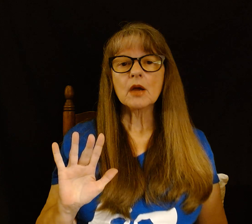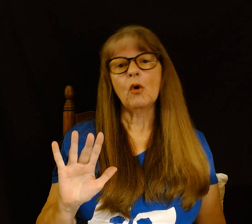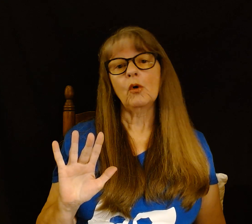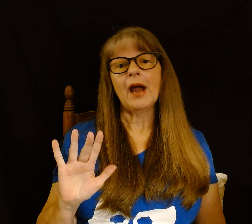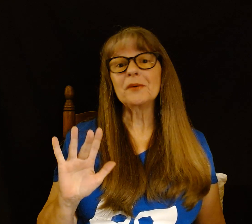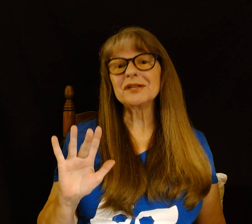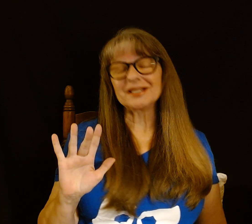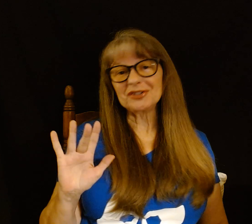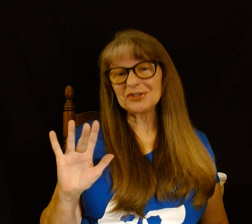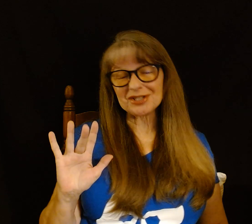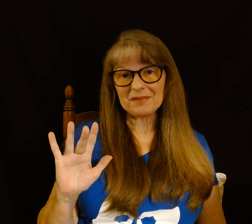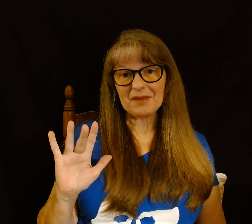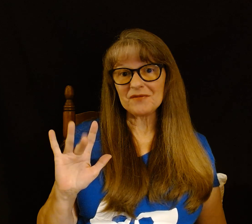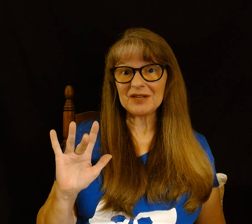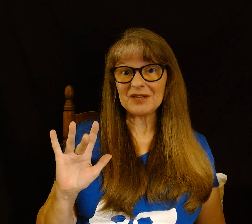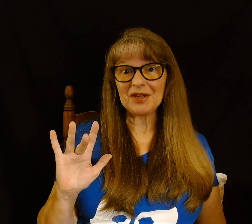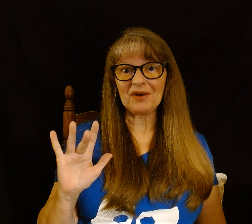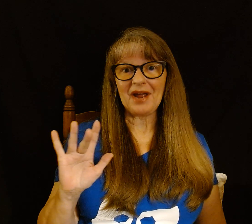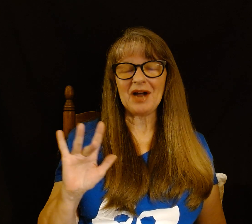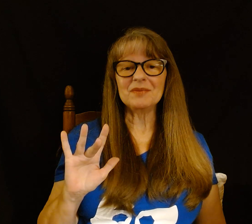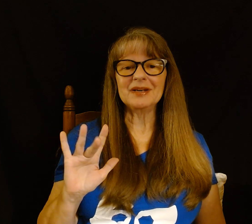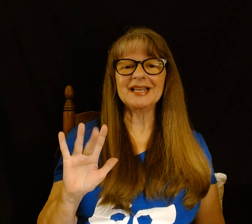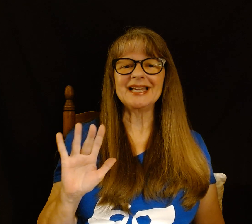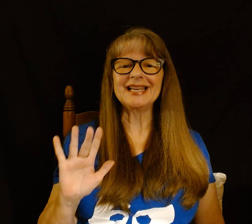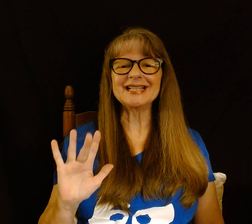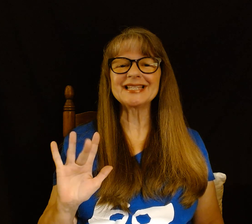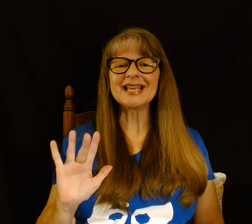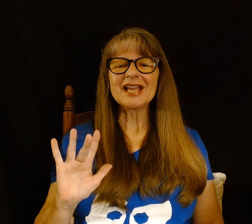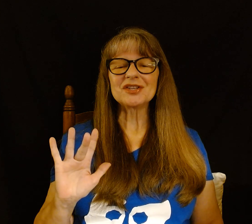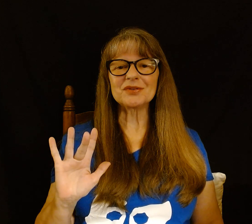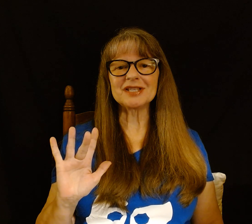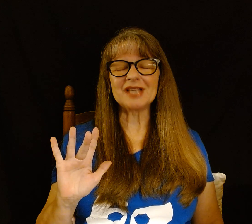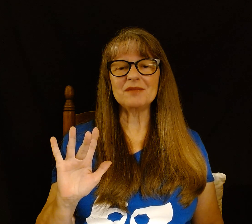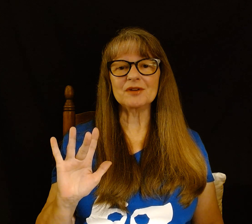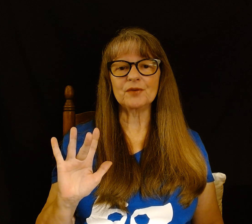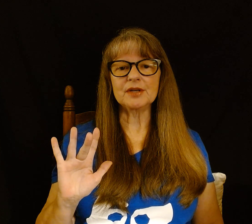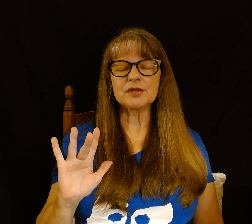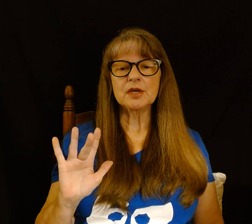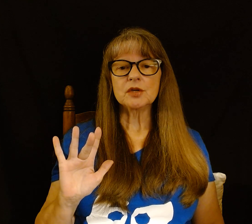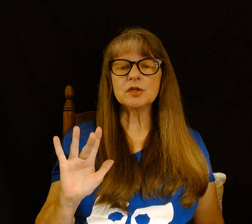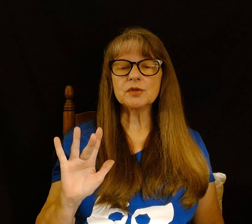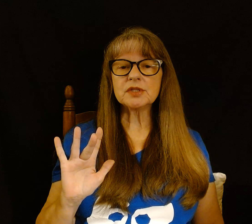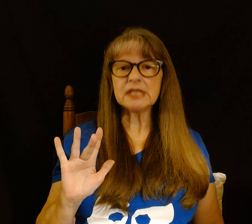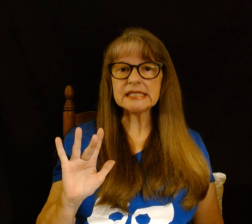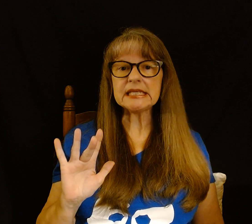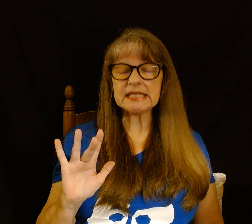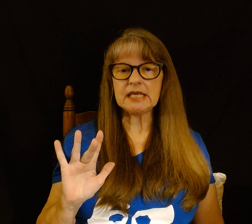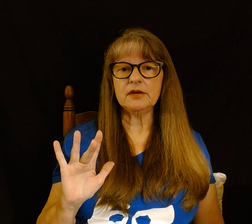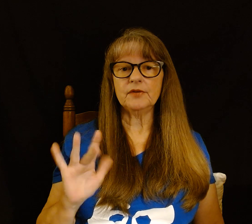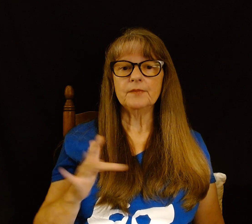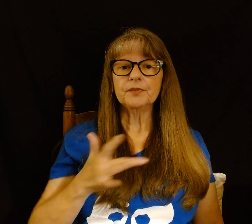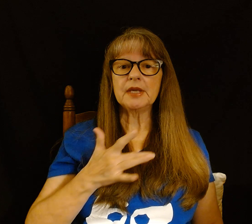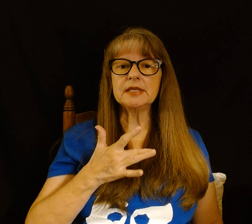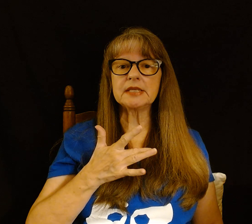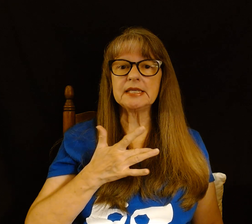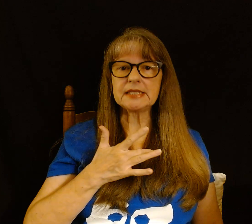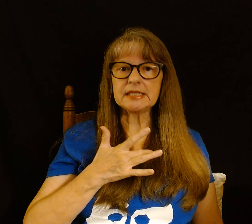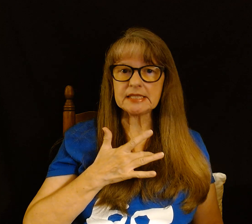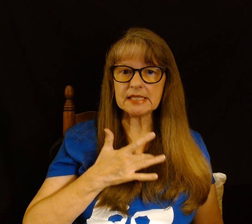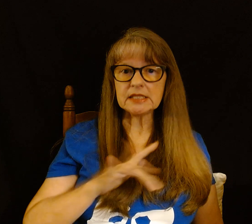Or I always used to say my feely finger out, but it's the same difference. So sensitive is it's sensitive,